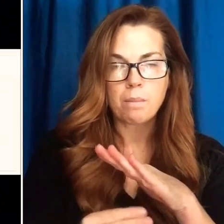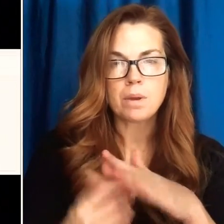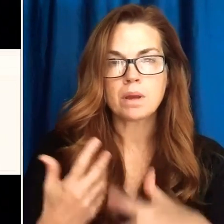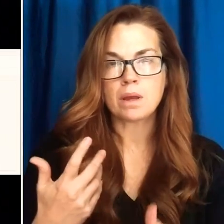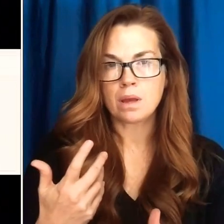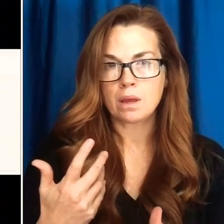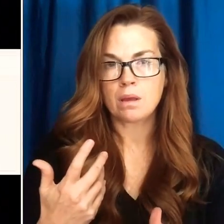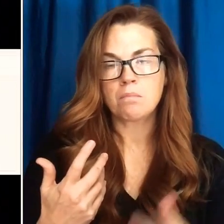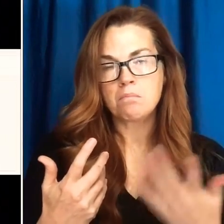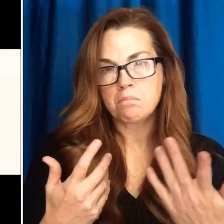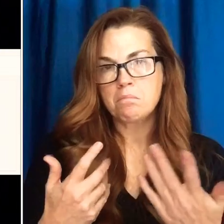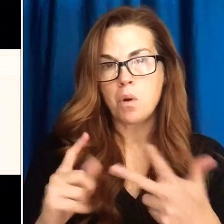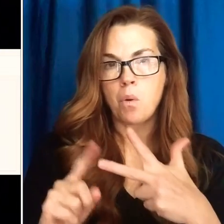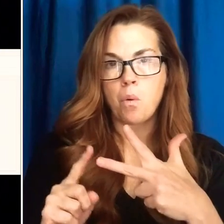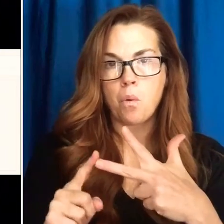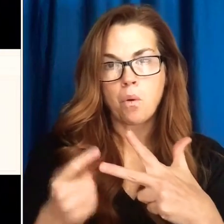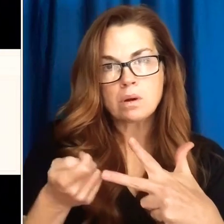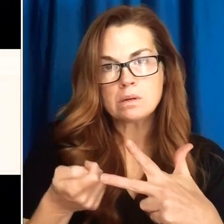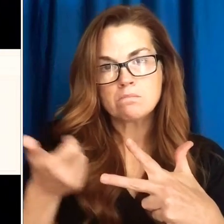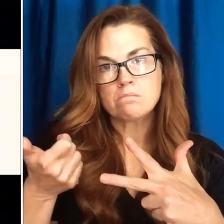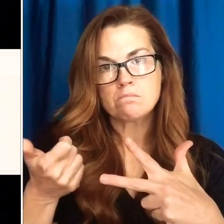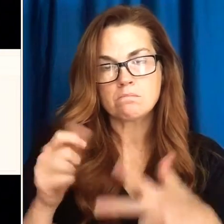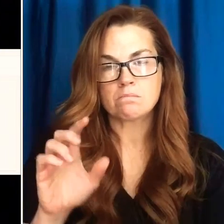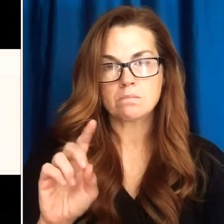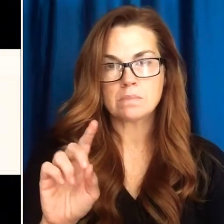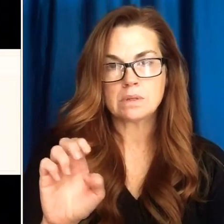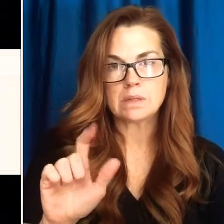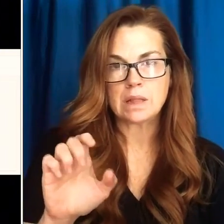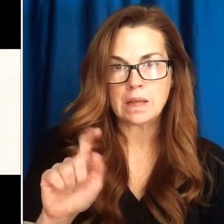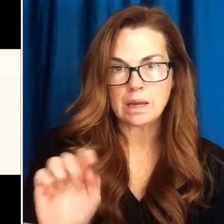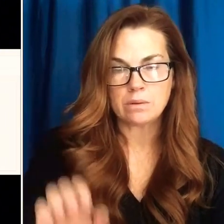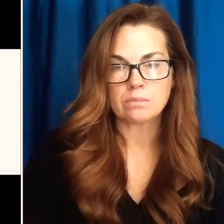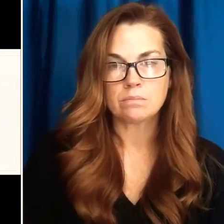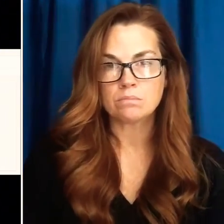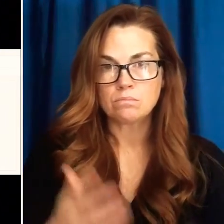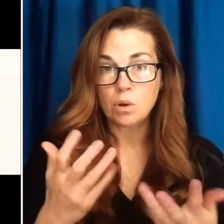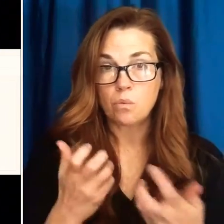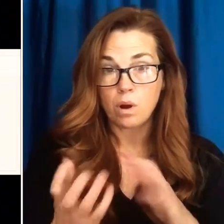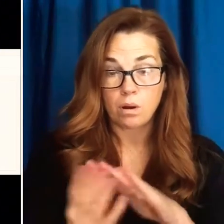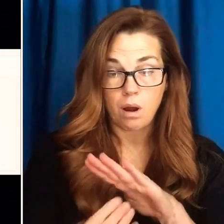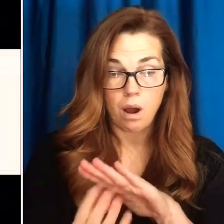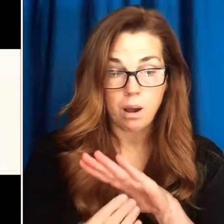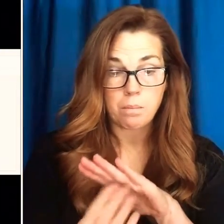delete. So if I wanted to duplicate it, I can do that and move this.